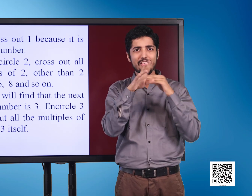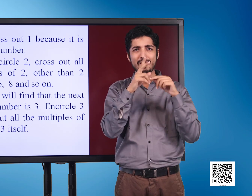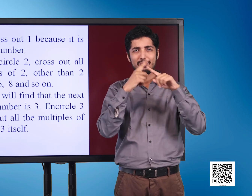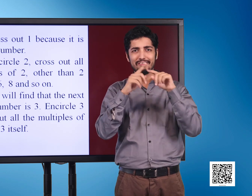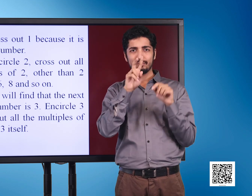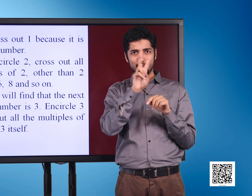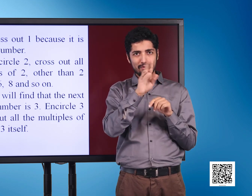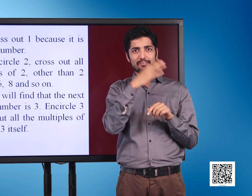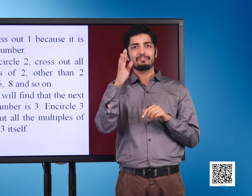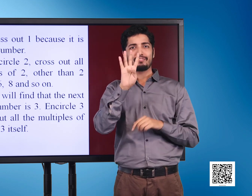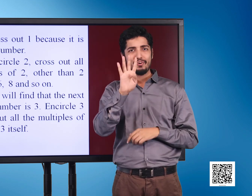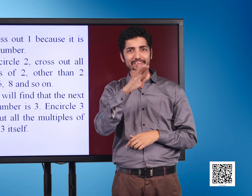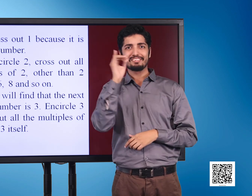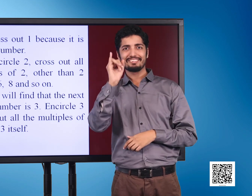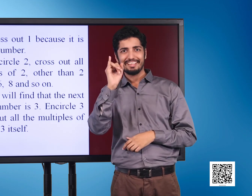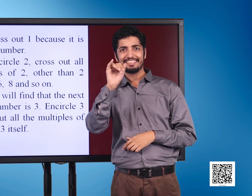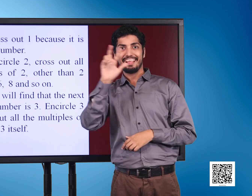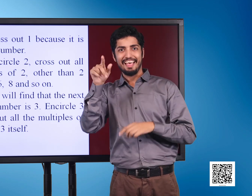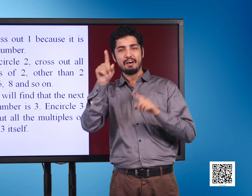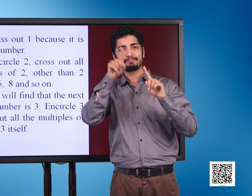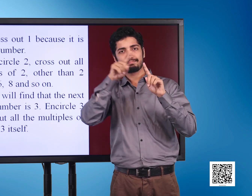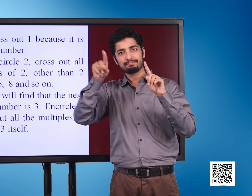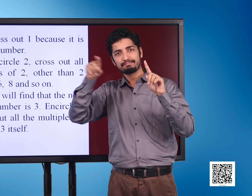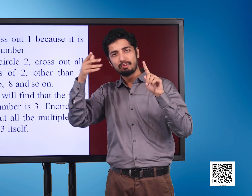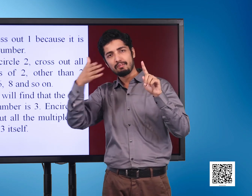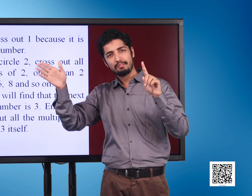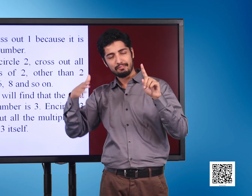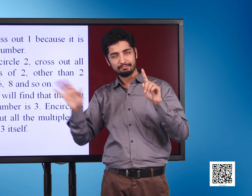That is 4, 6, 8, and so on.